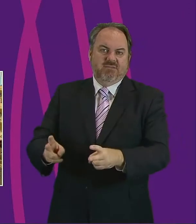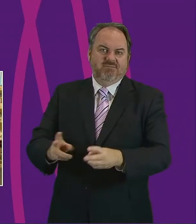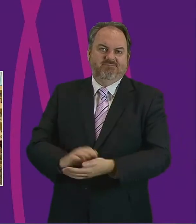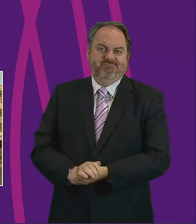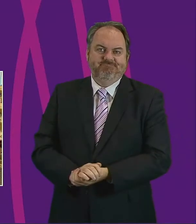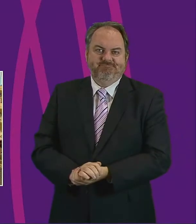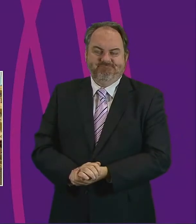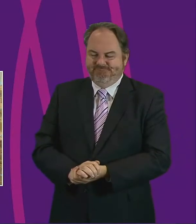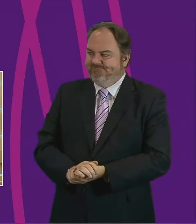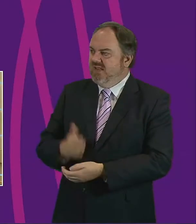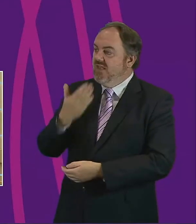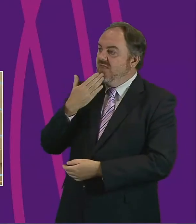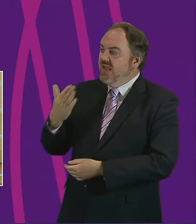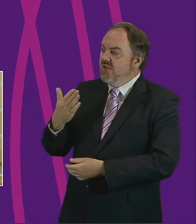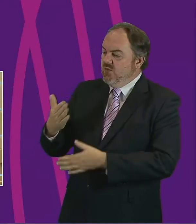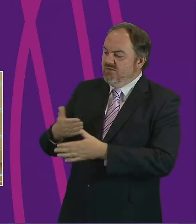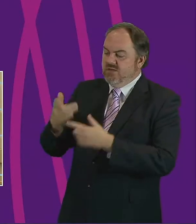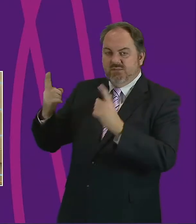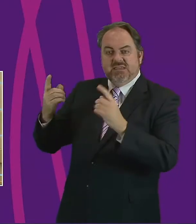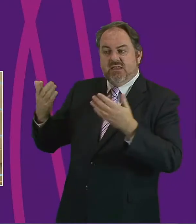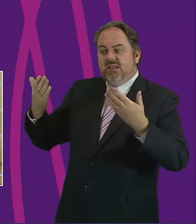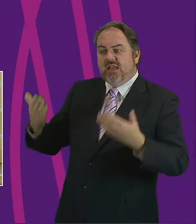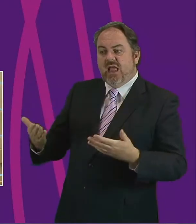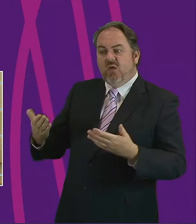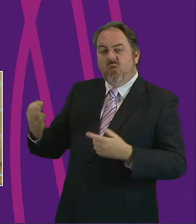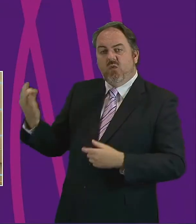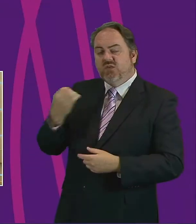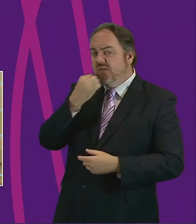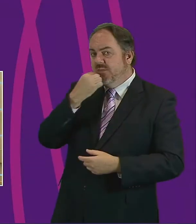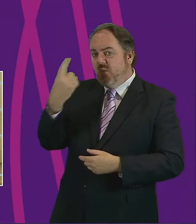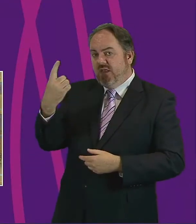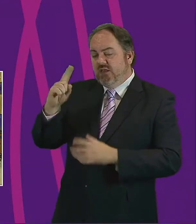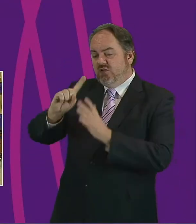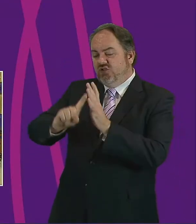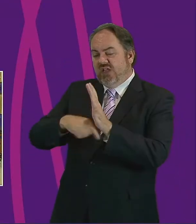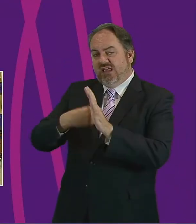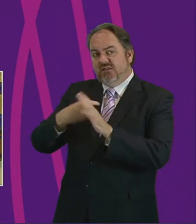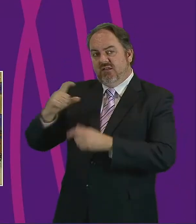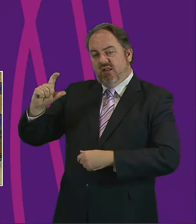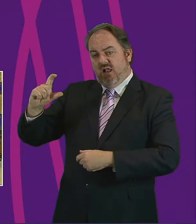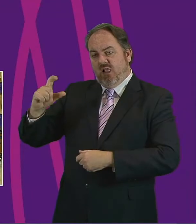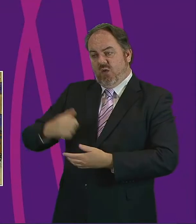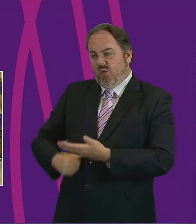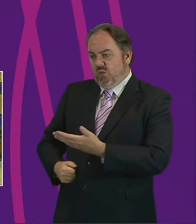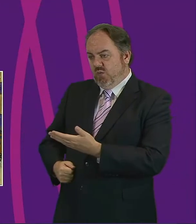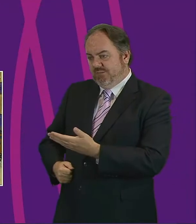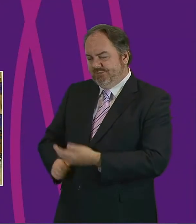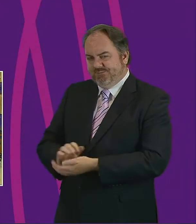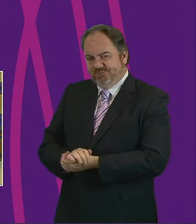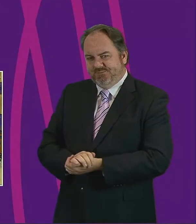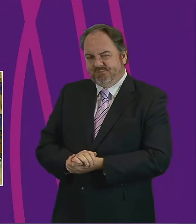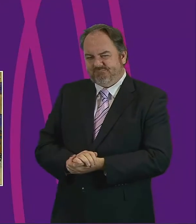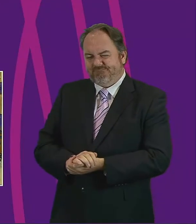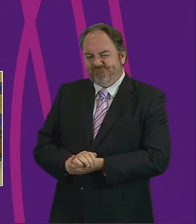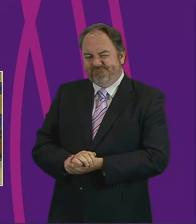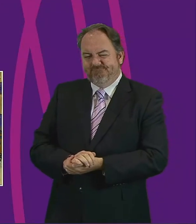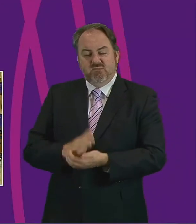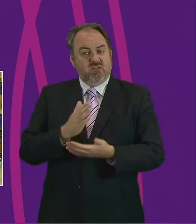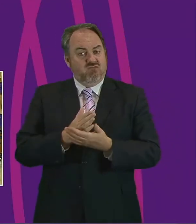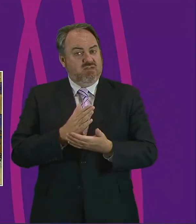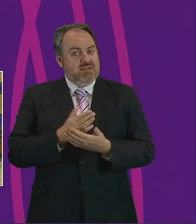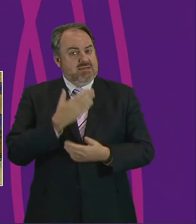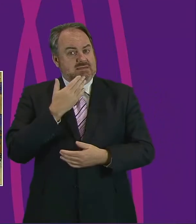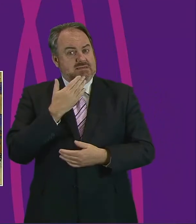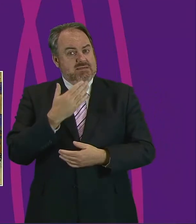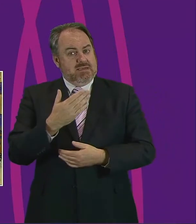Thank you very much, First Minister. We're going to turn now to questions. Question number 1 from Jackson Carlow. Thank you, Presiding Officer. And can I again welcome the sustained,